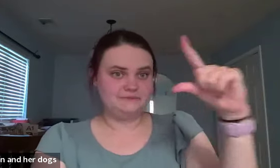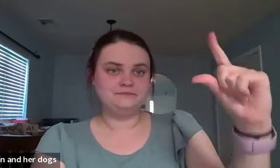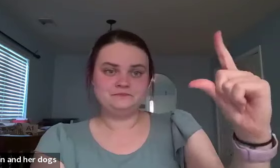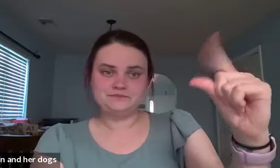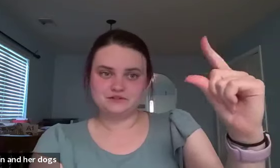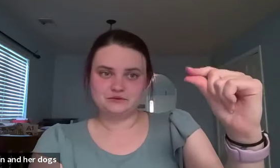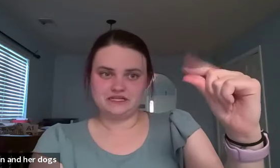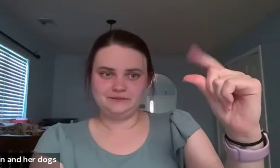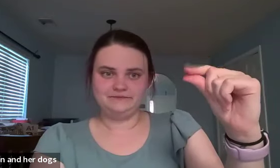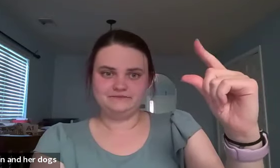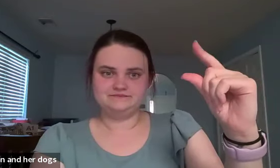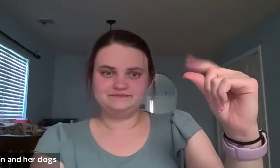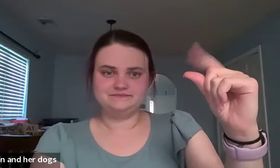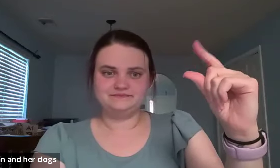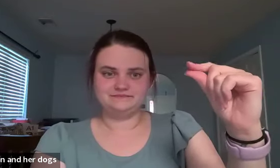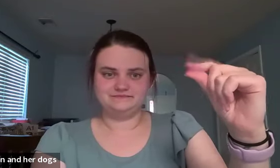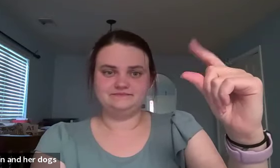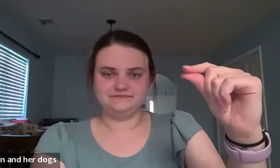20, 20.